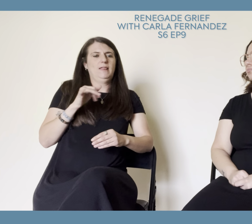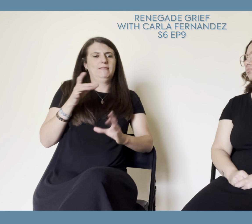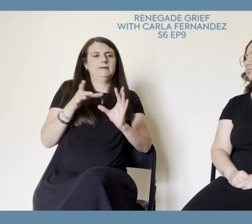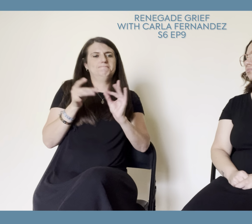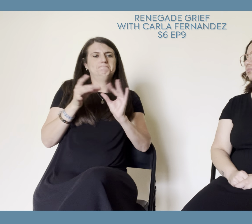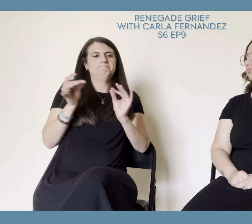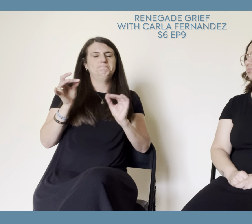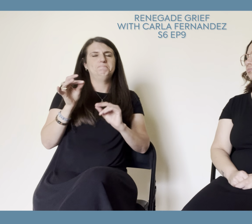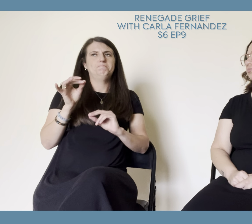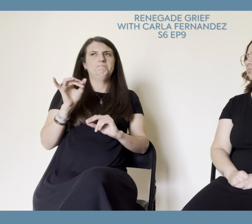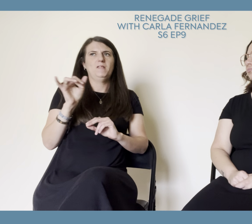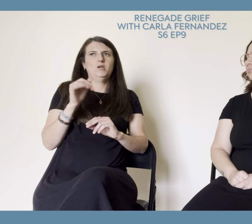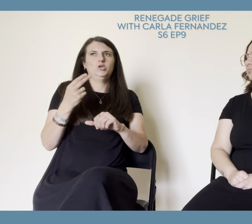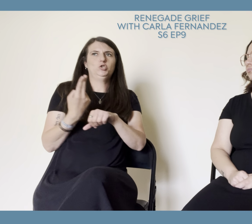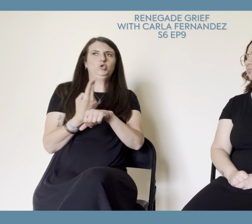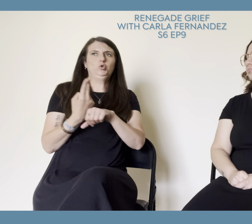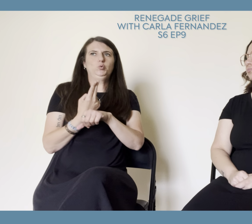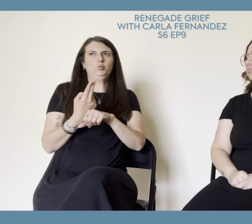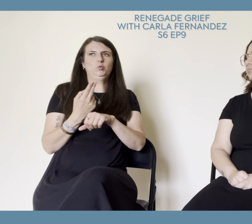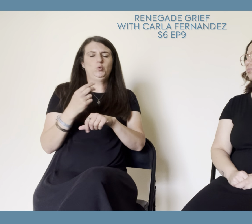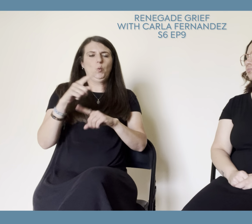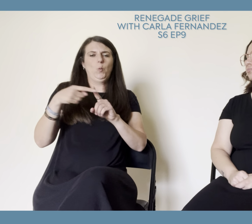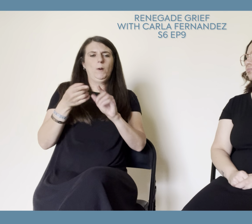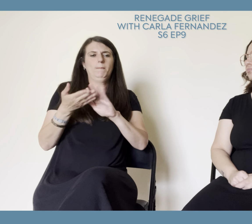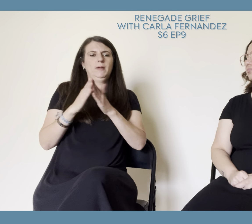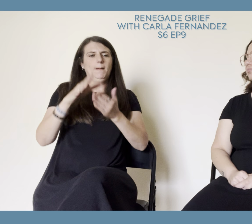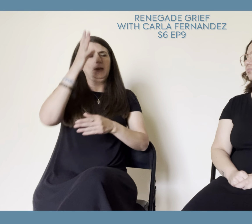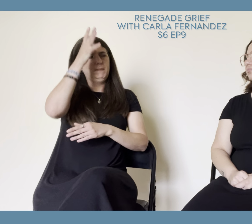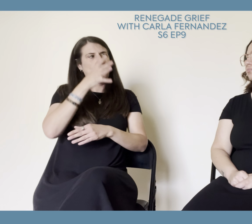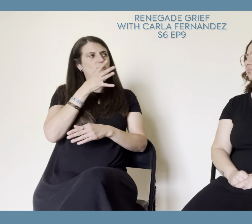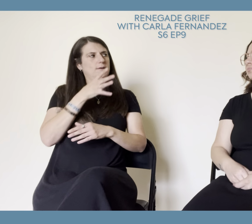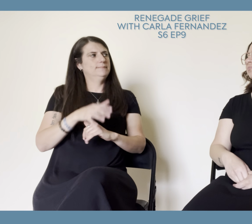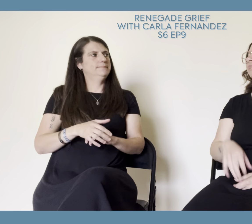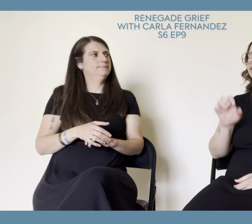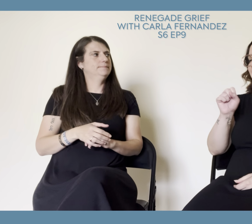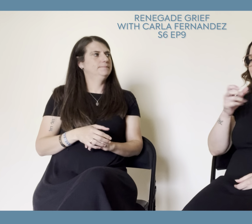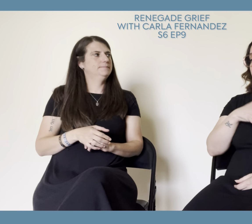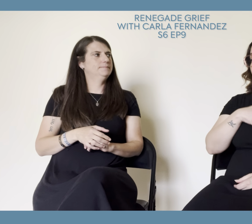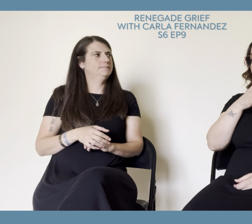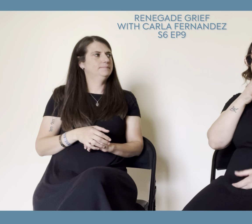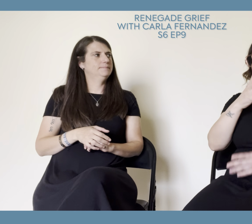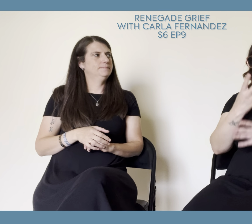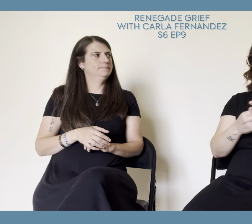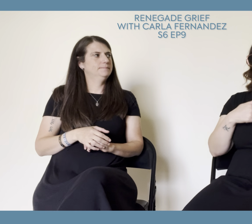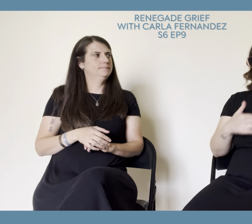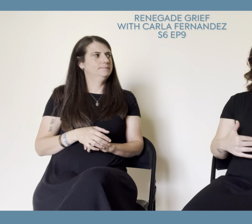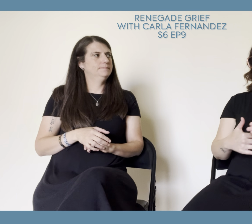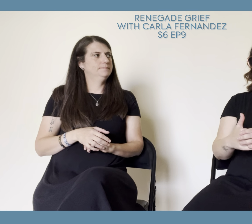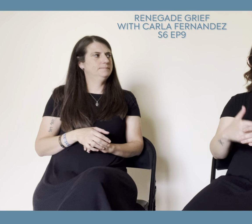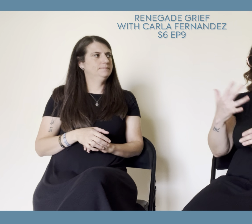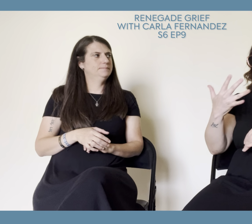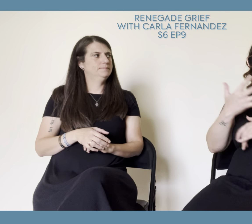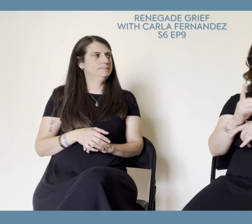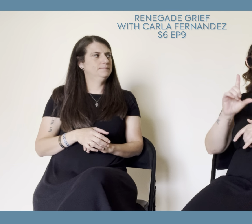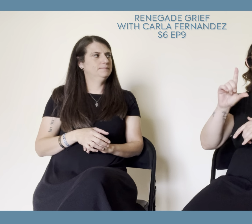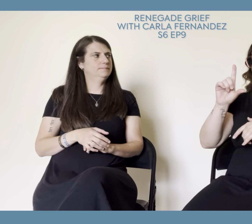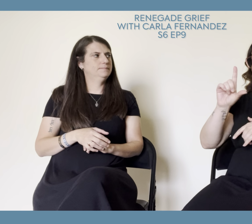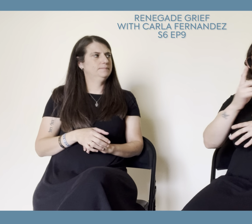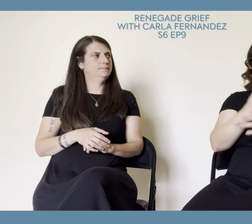the times of becoming a parent. Yes, I was pregnant when my mother died. I gave birth 5 days after she died. Wow.